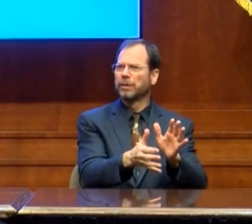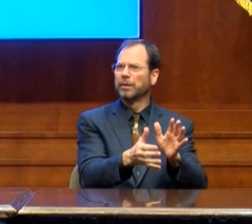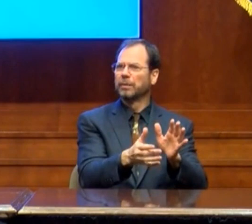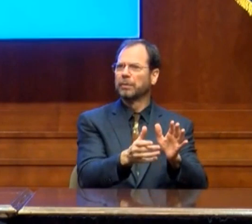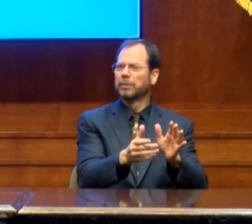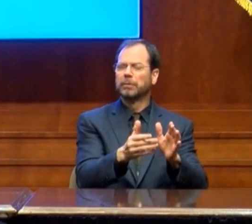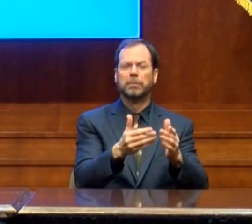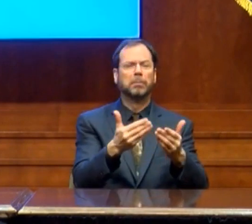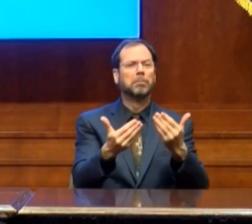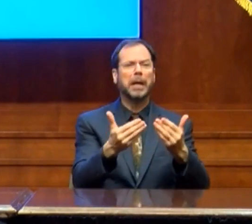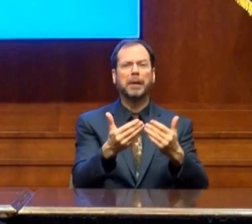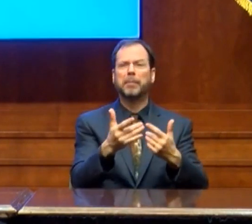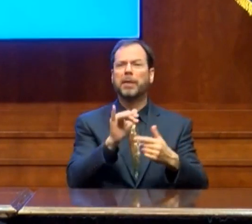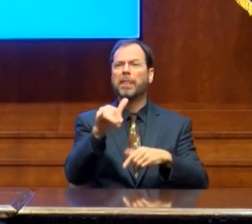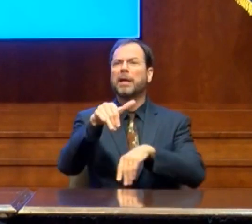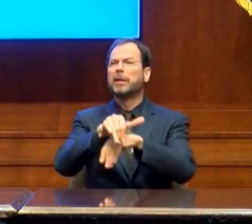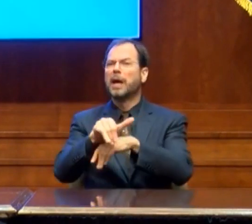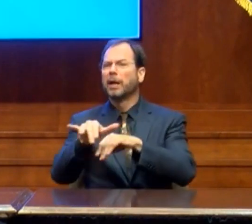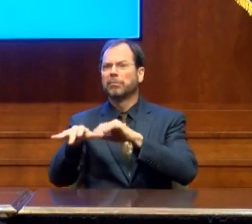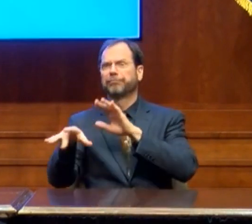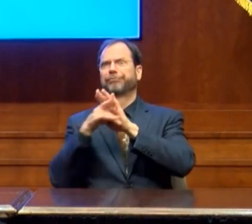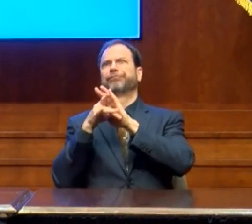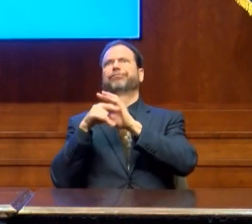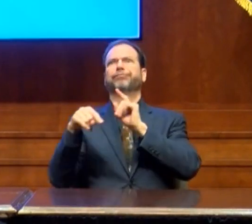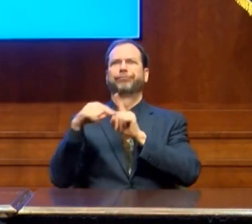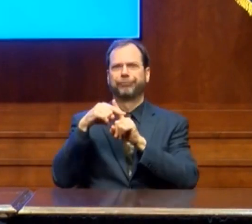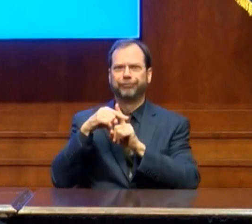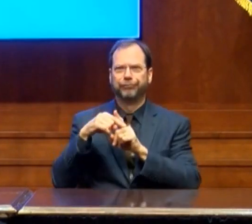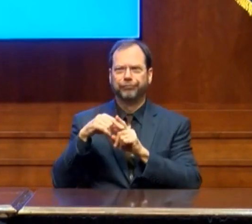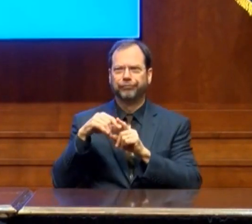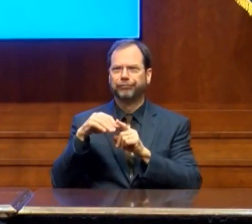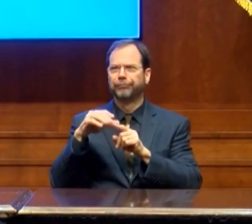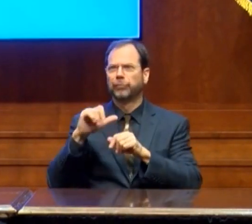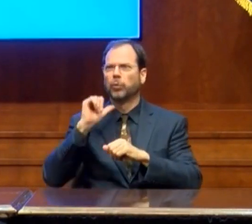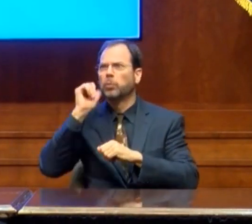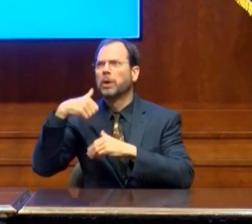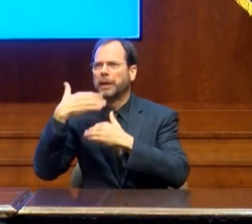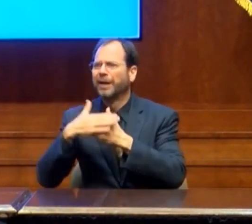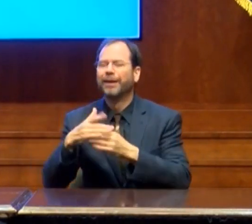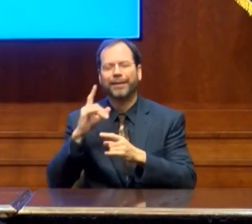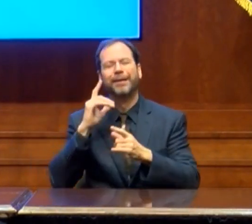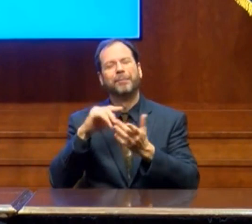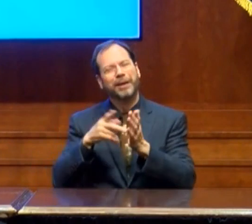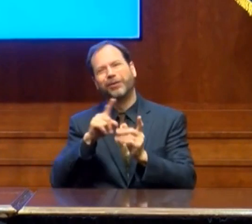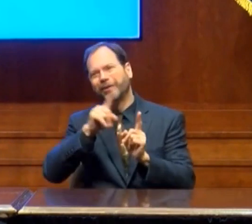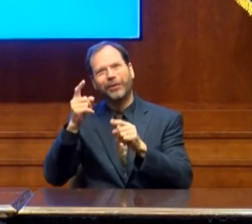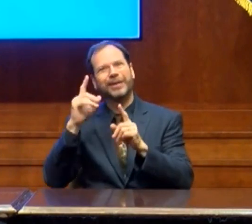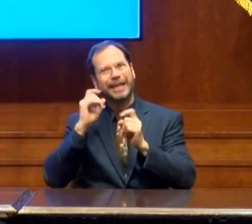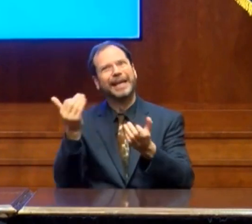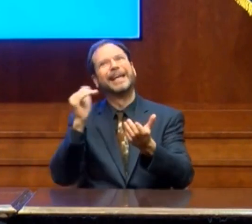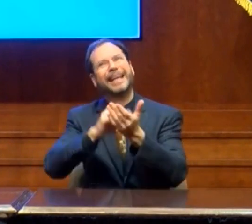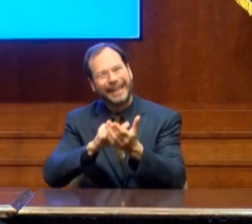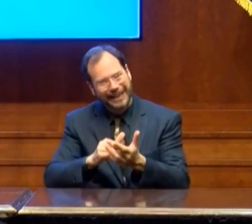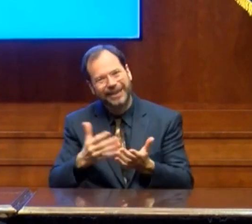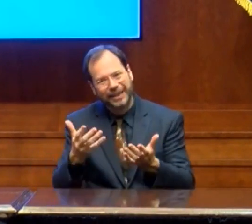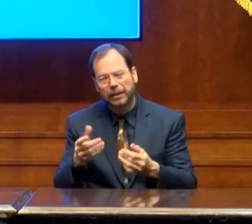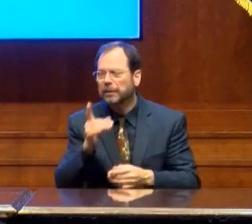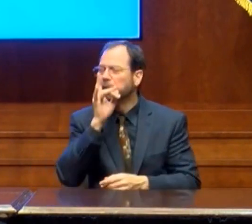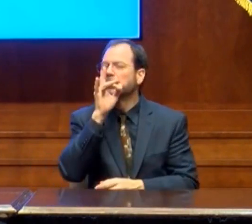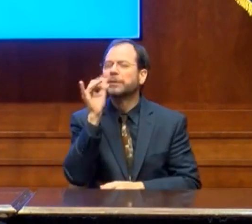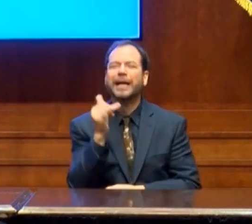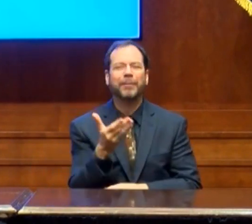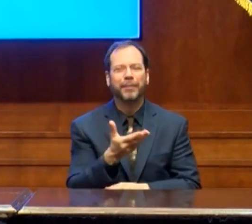could contract COVID-19 later on that night or the next day. And you have to be tested again once you show some signs of